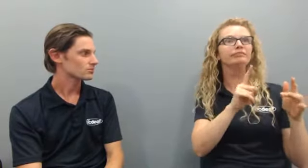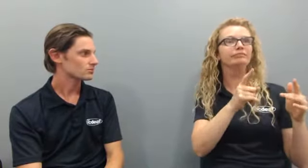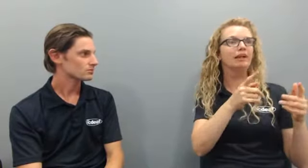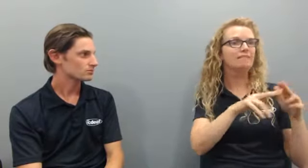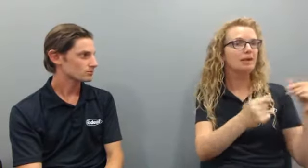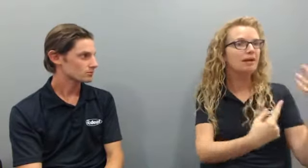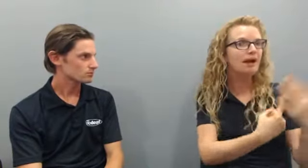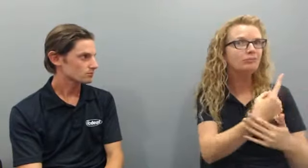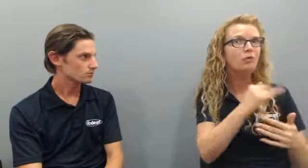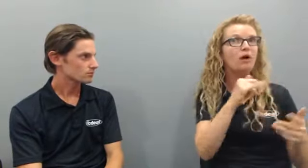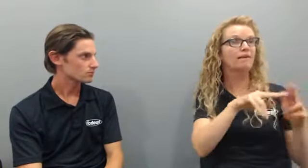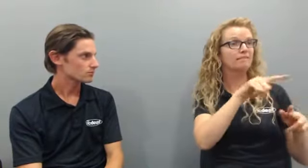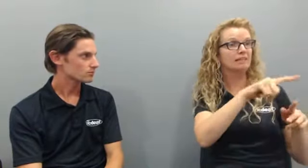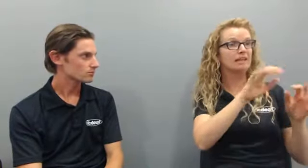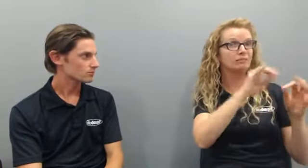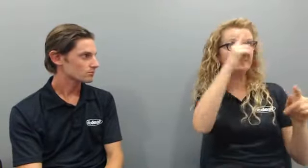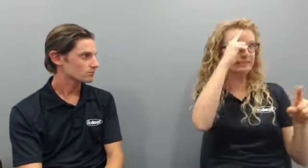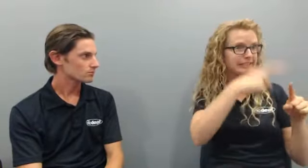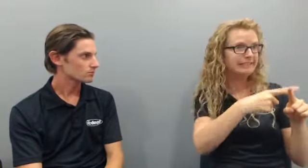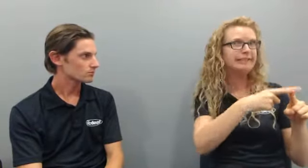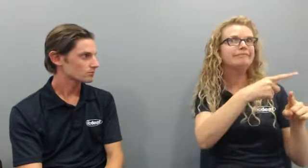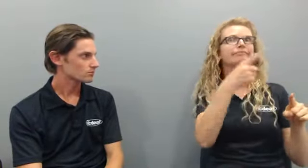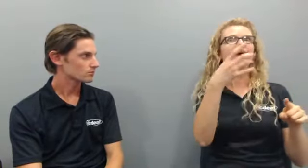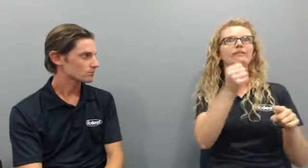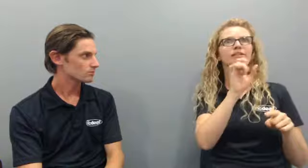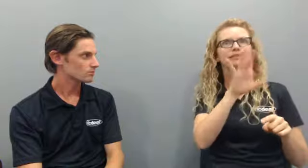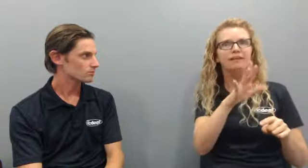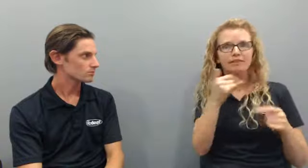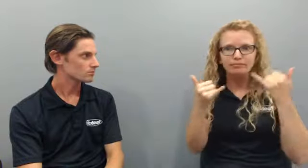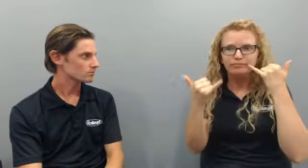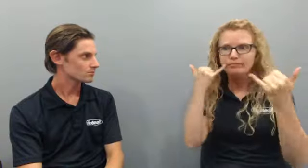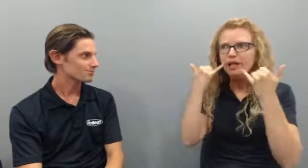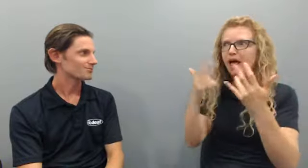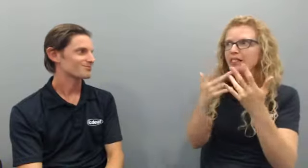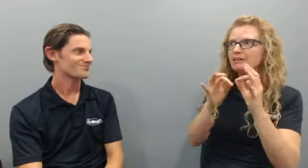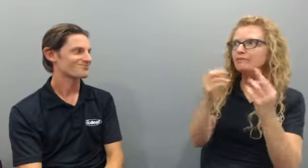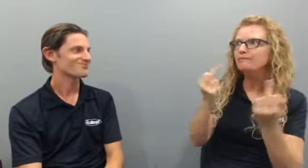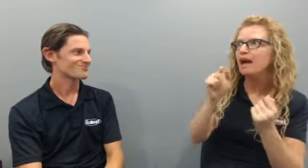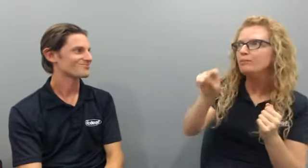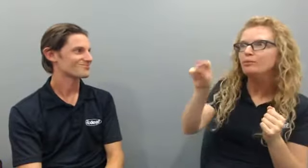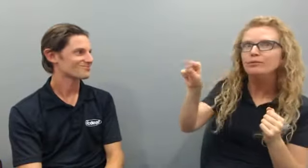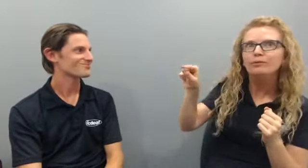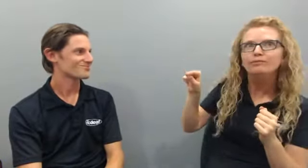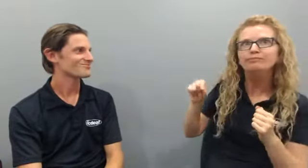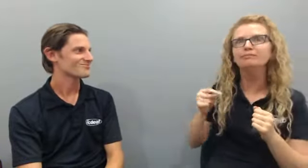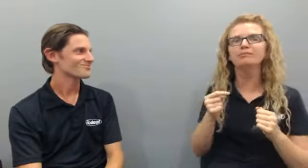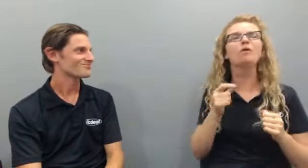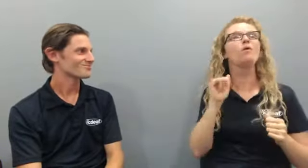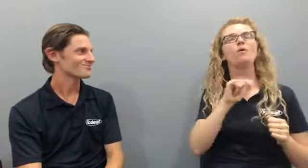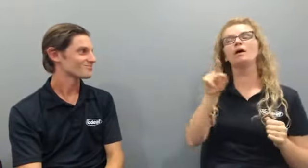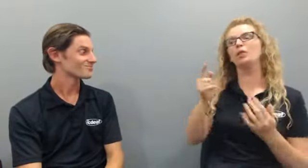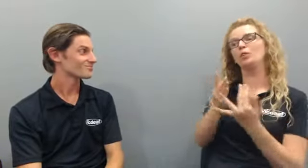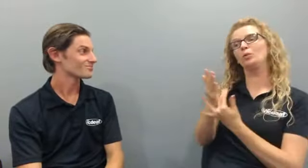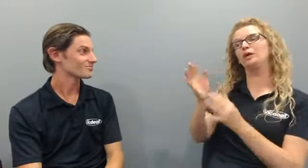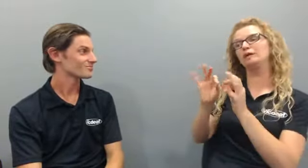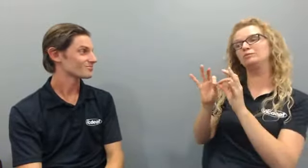before, you are responsible for insurance. If something happens or the interpreter is sick, then you have to yourself try and find another interpreter who's available to come